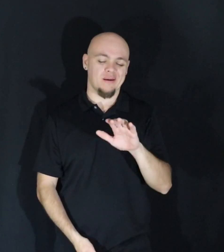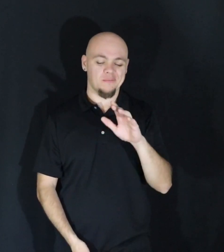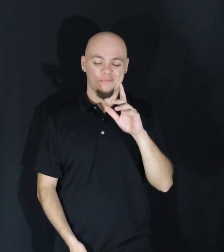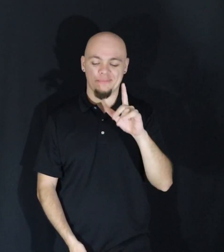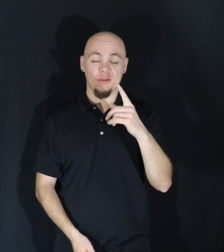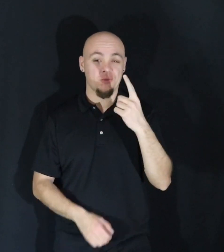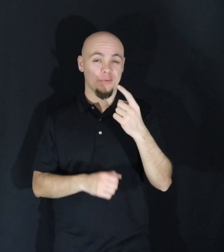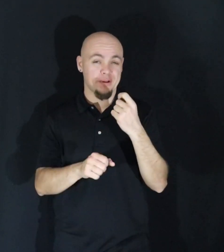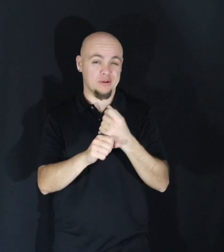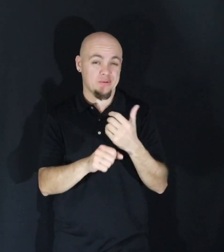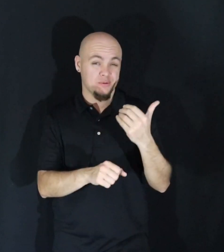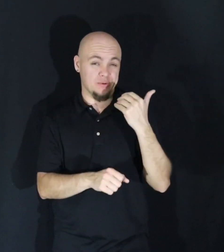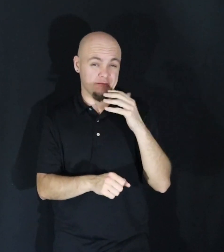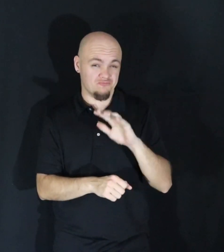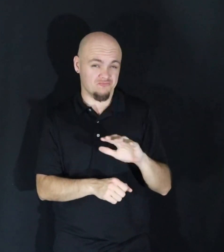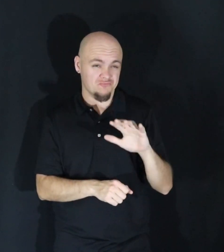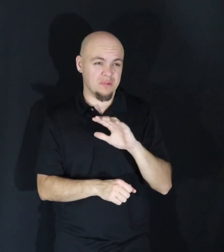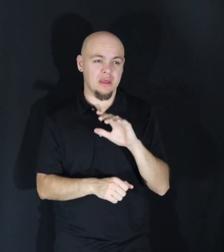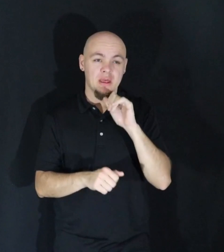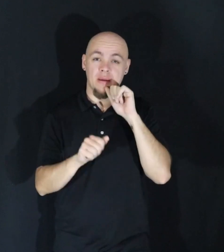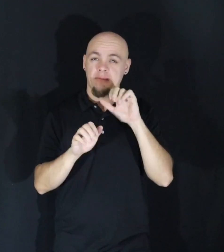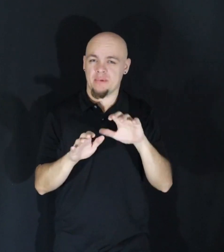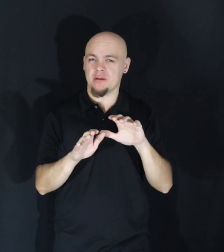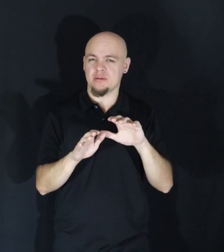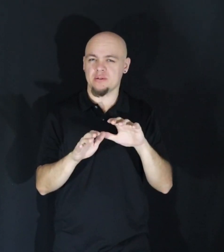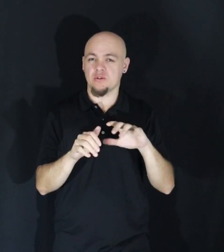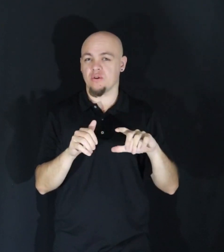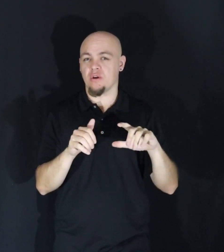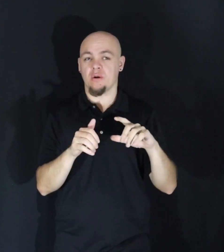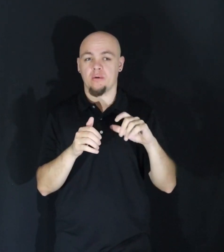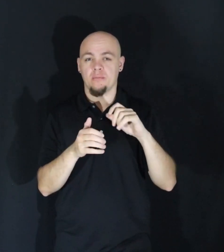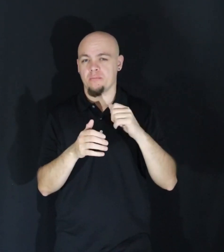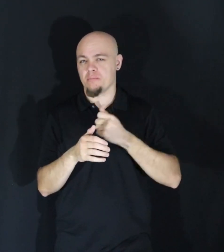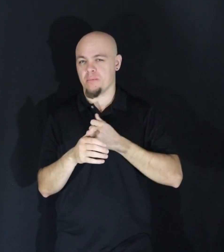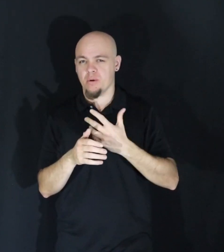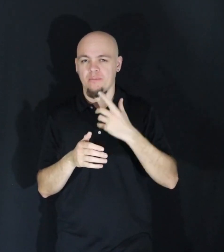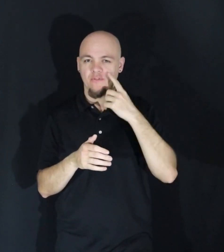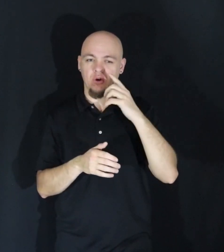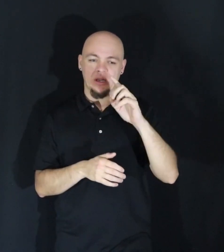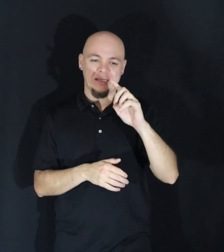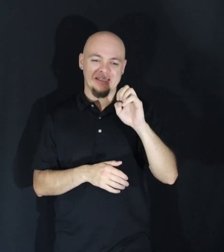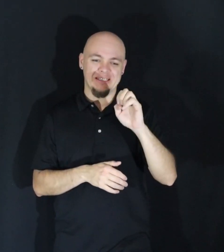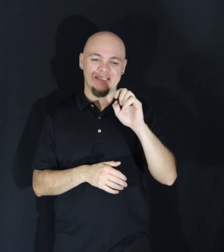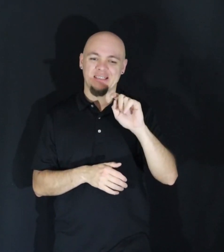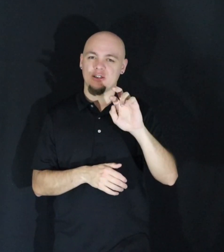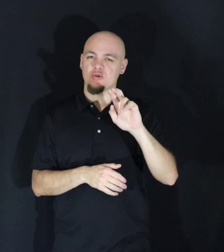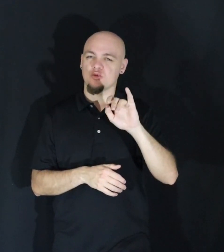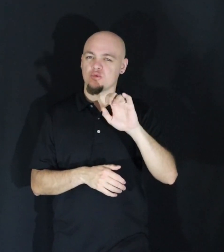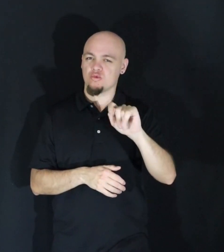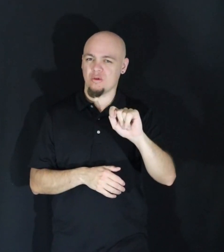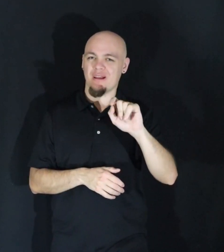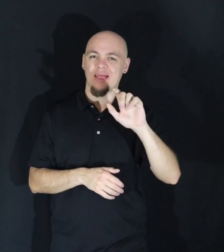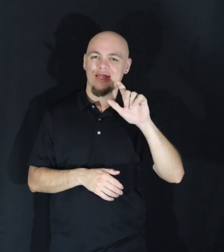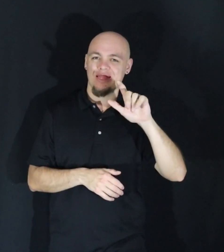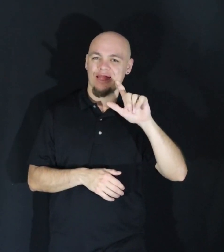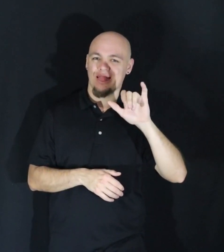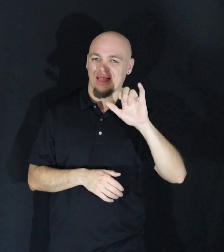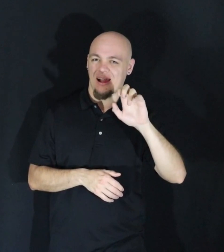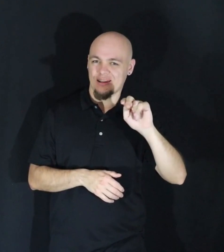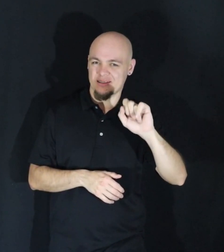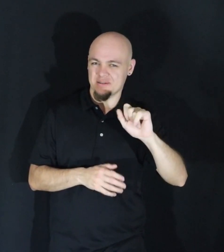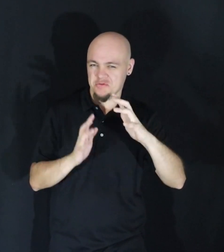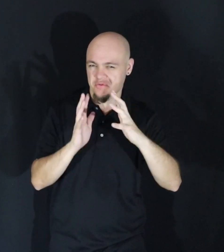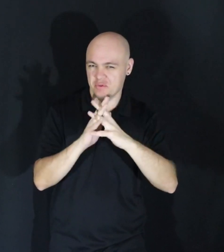About a year ago, I was blessed to actually write a commissioned poem for our Detroit Lions. Make some noise for our Lions, by the way. We,